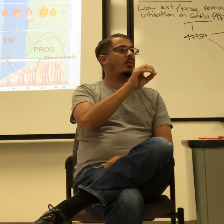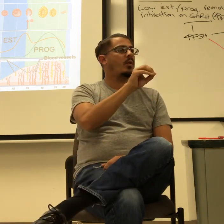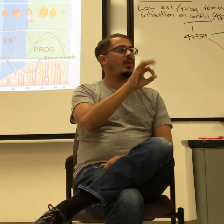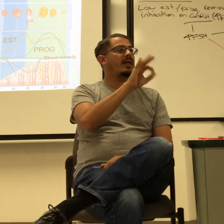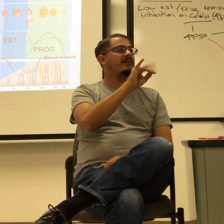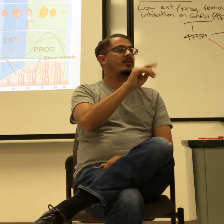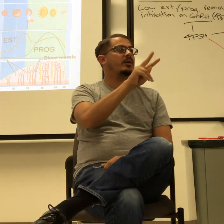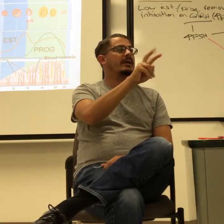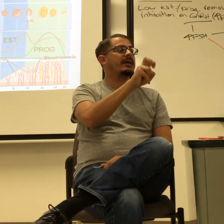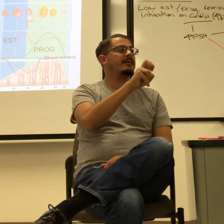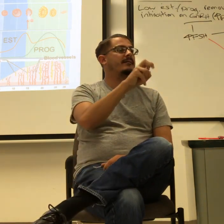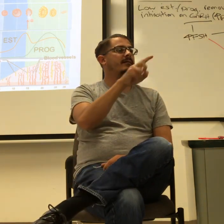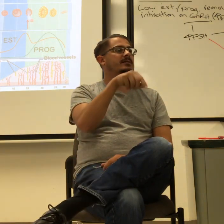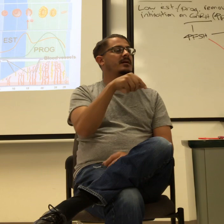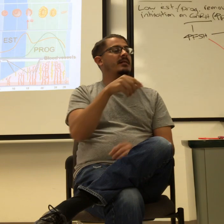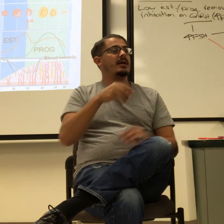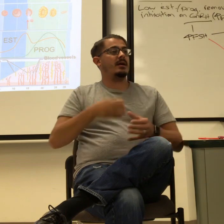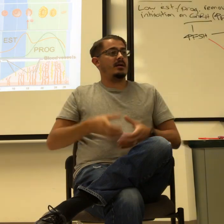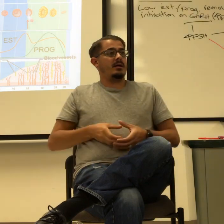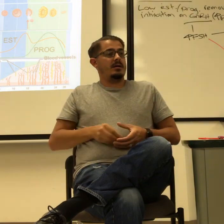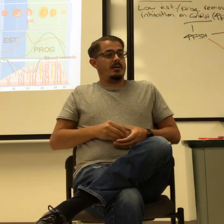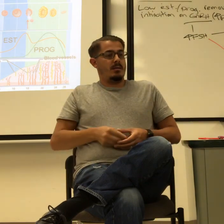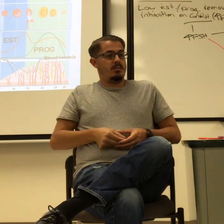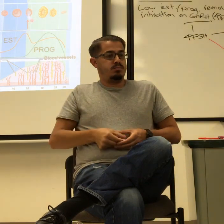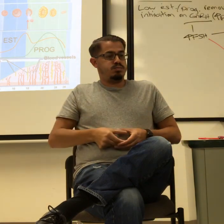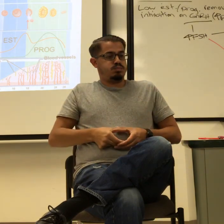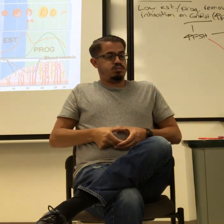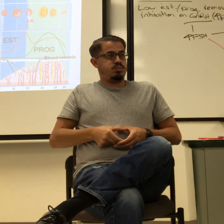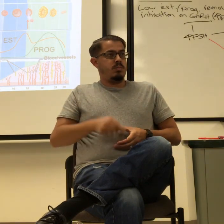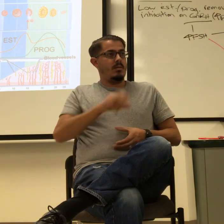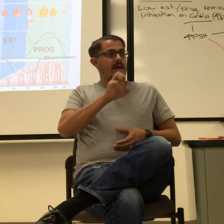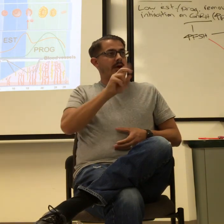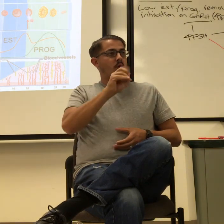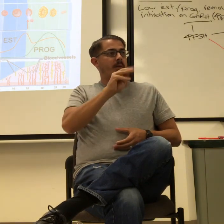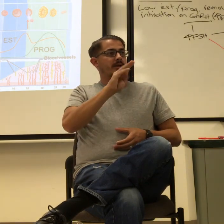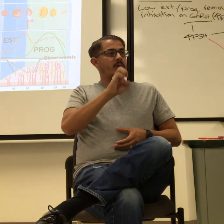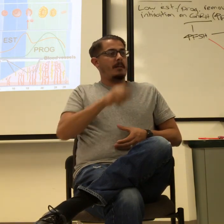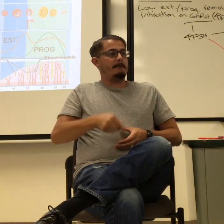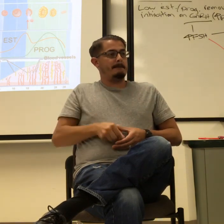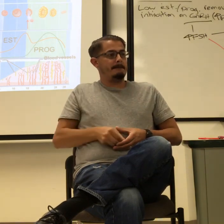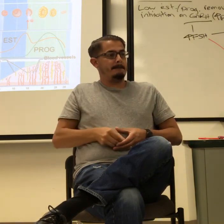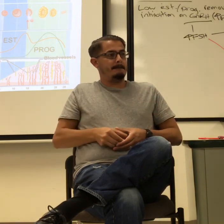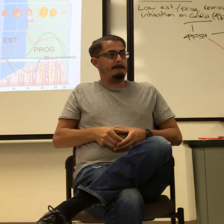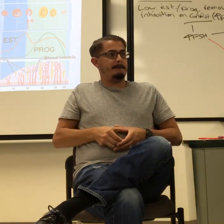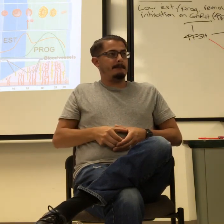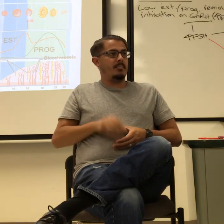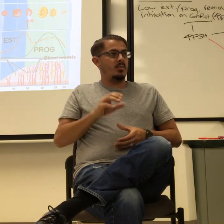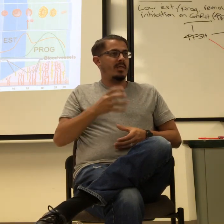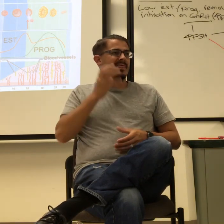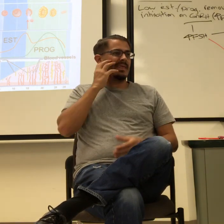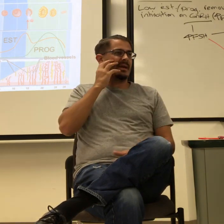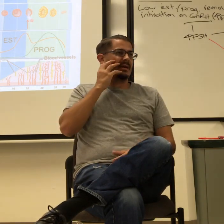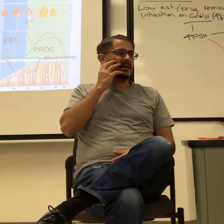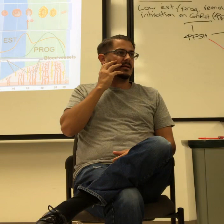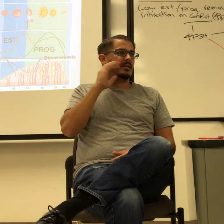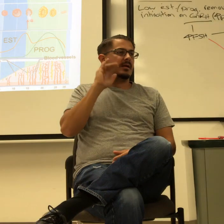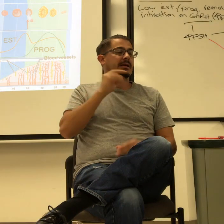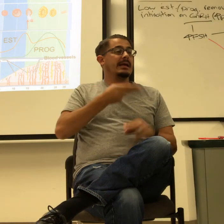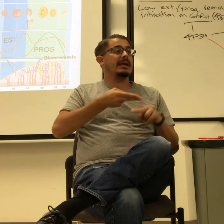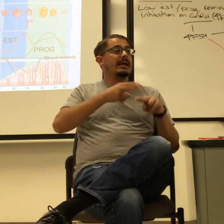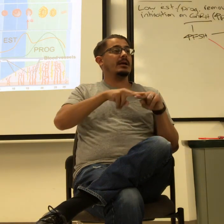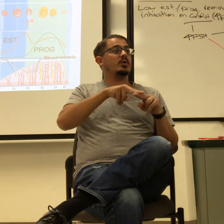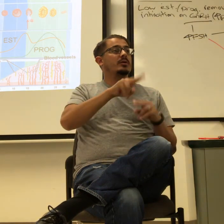You're going to thicken that endometrium in ways that we've discussed For example, increased uterine